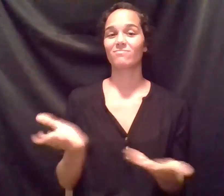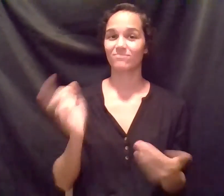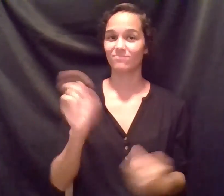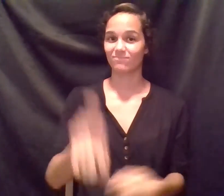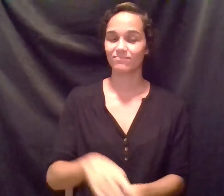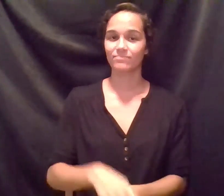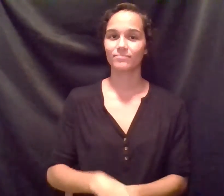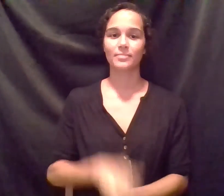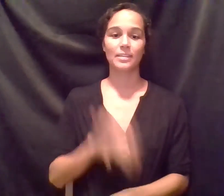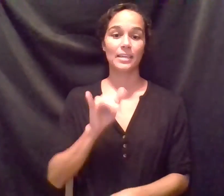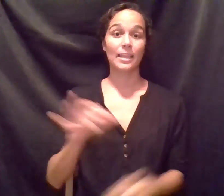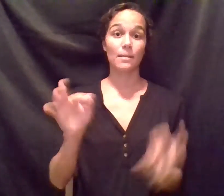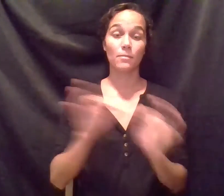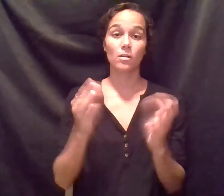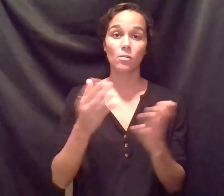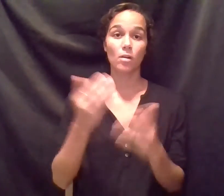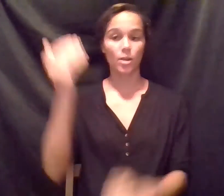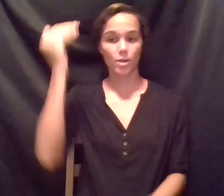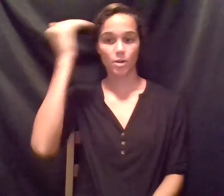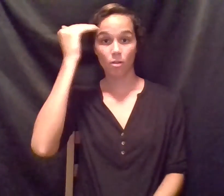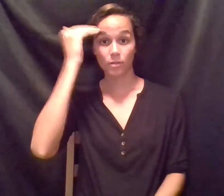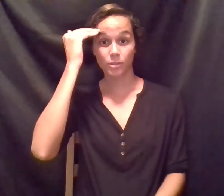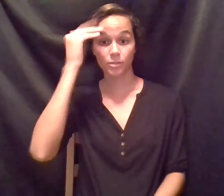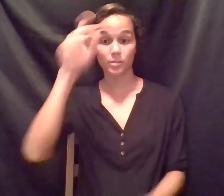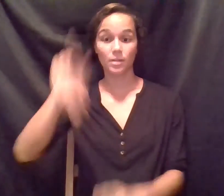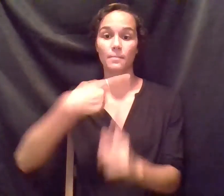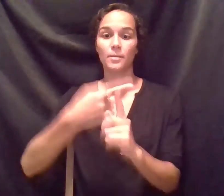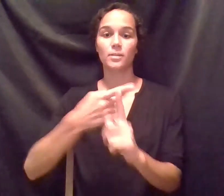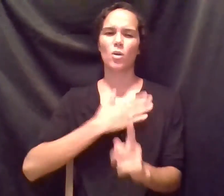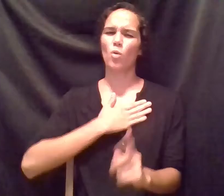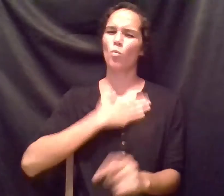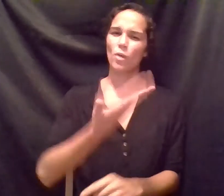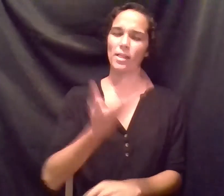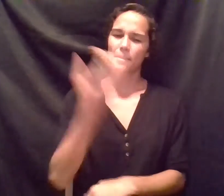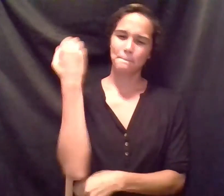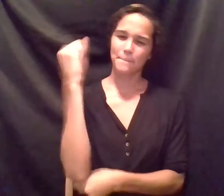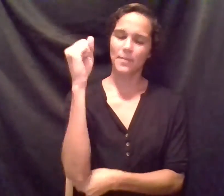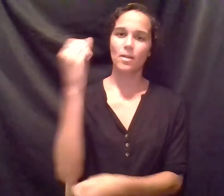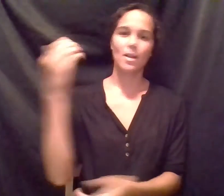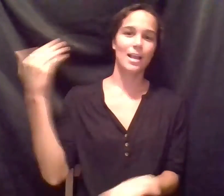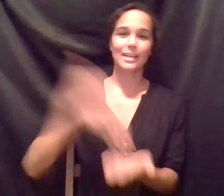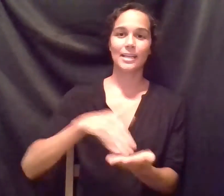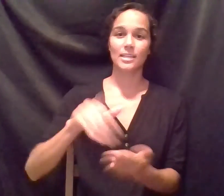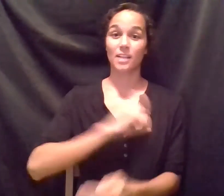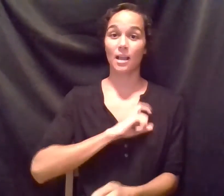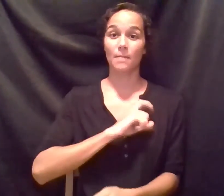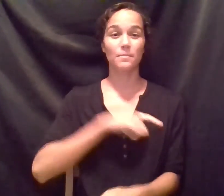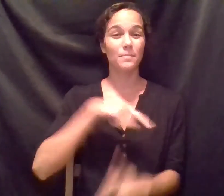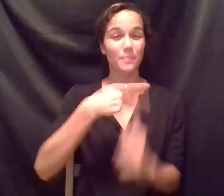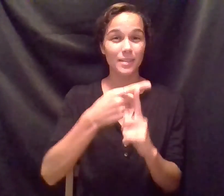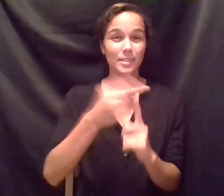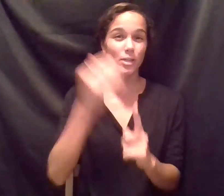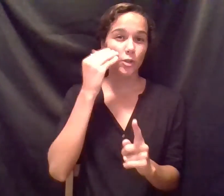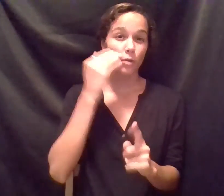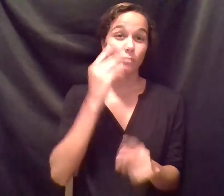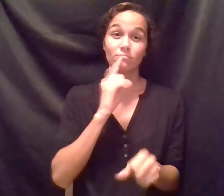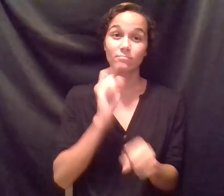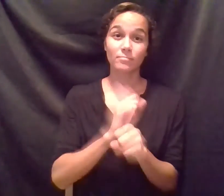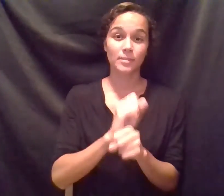You have to know them, and you've got to be willing to stand up. And you have to be right. And I'm so sad for people who,